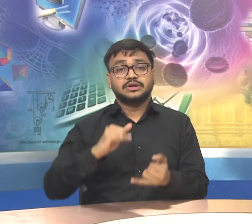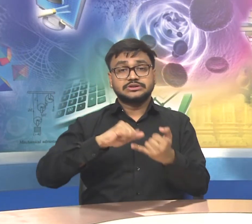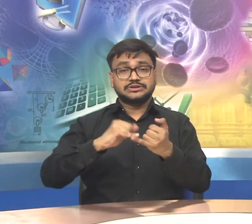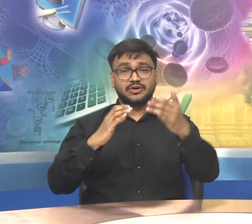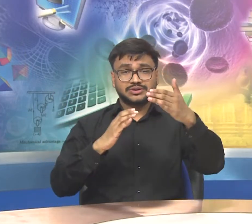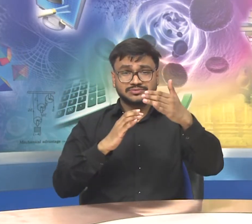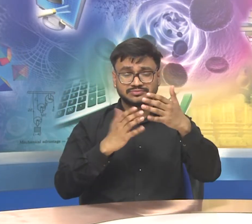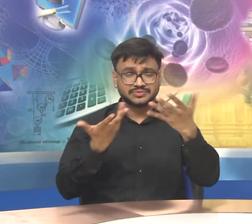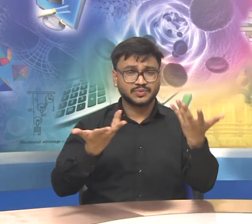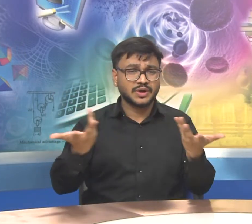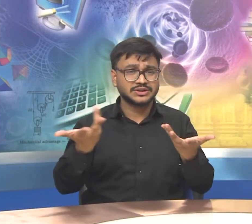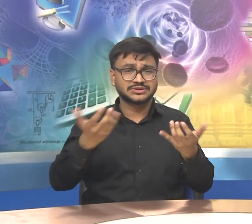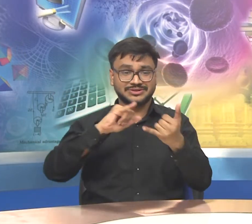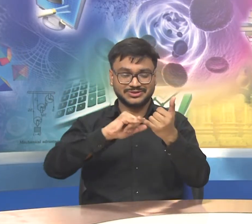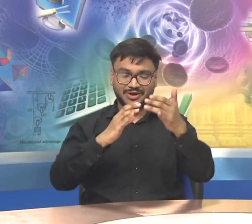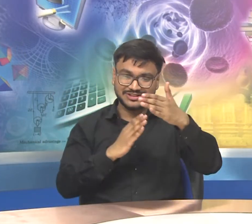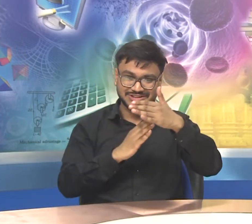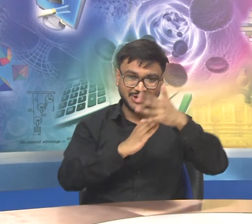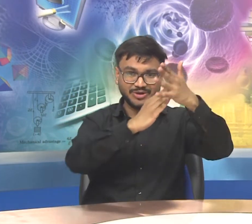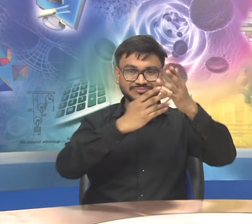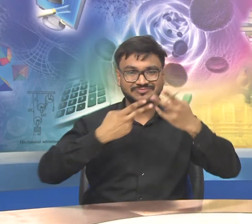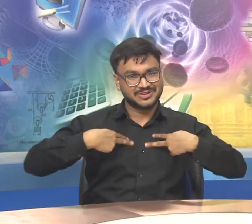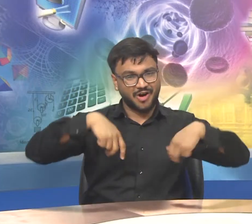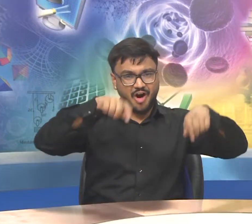Jurisdiction of the Supreme Court.